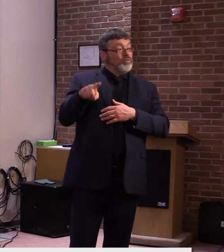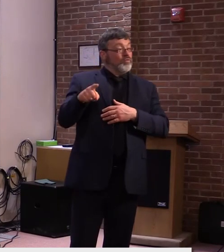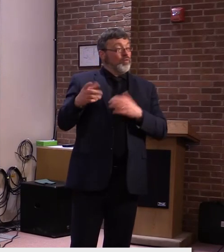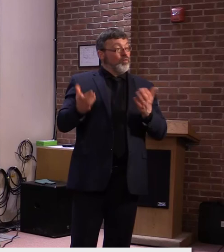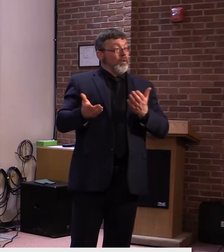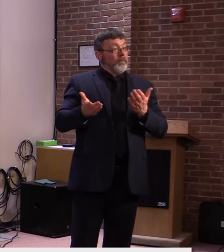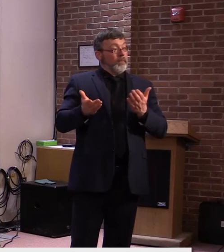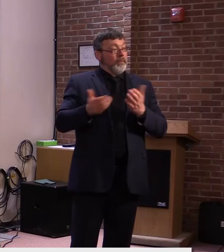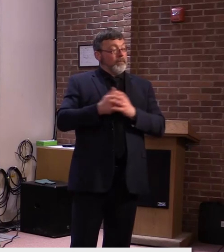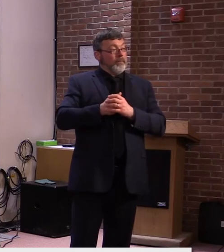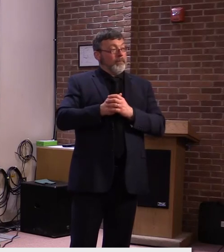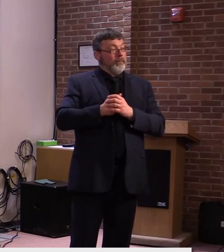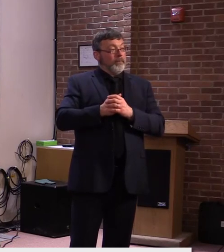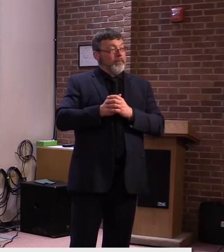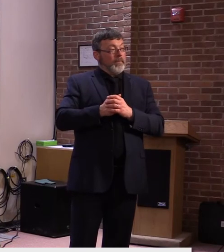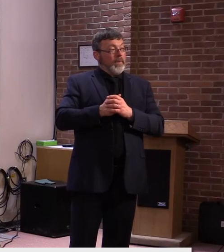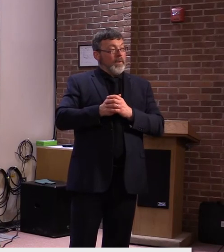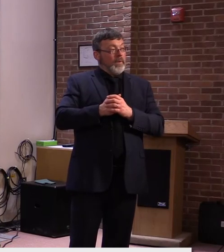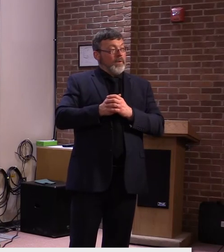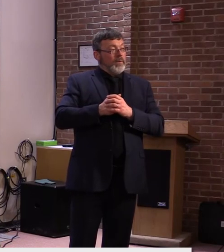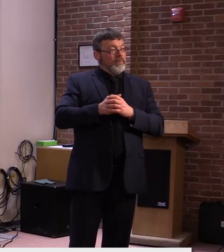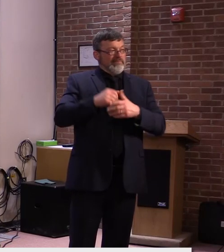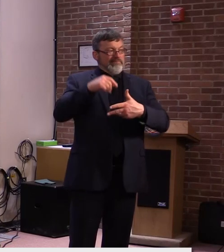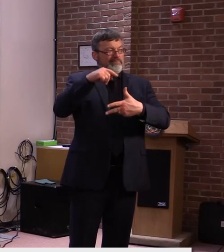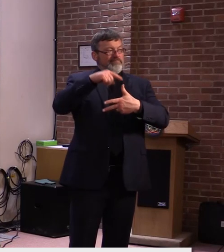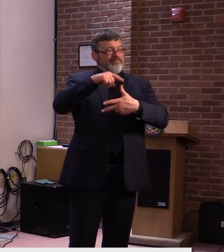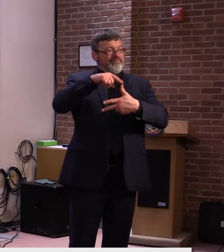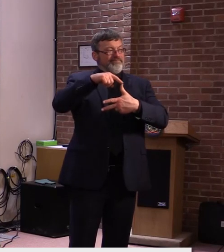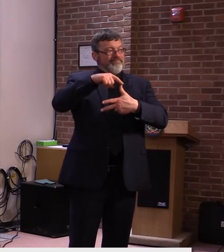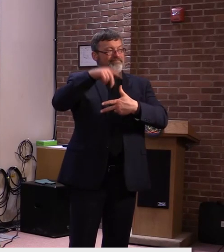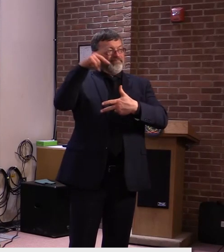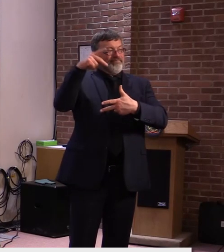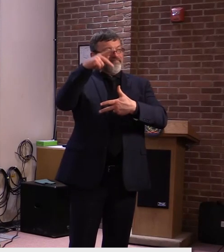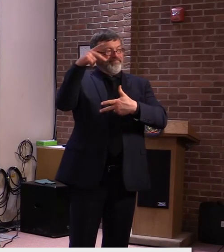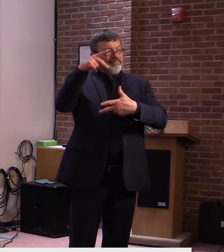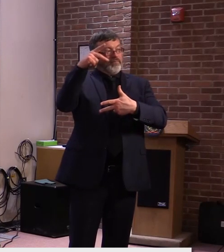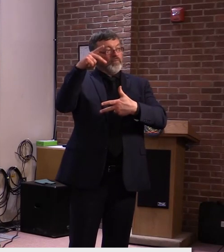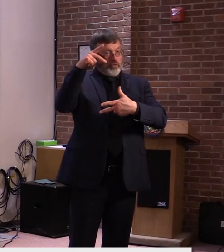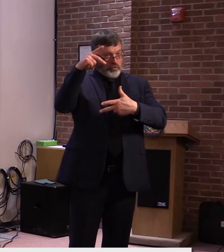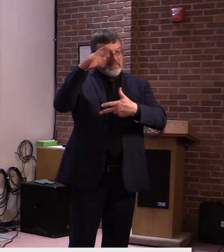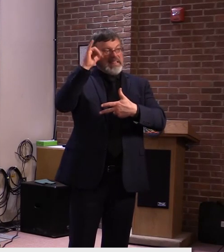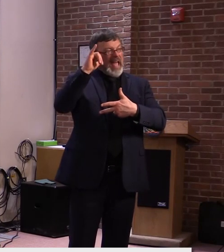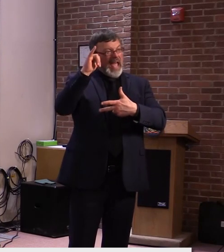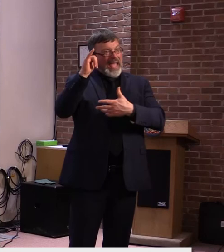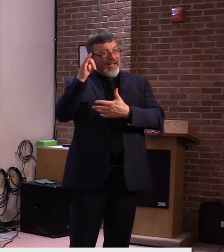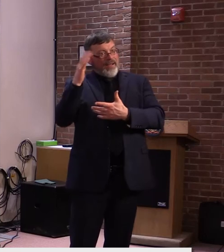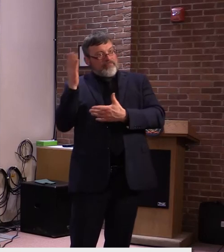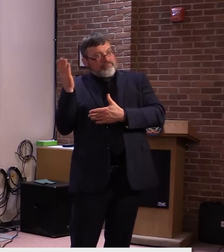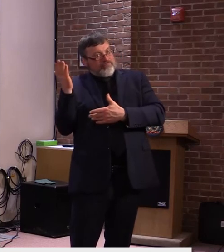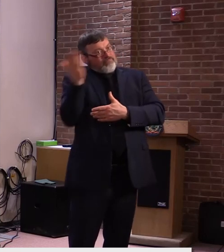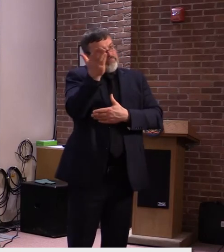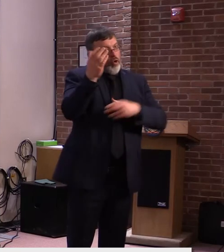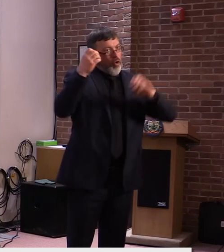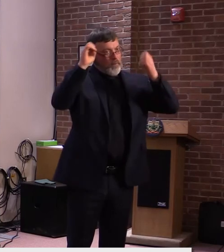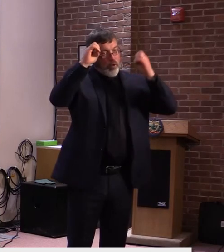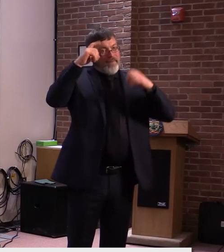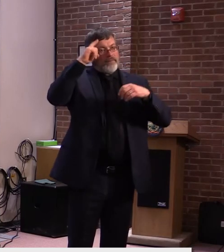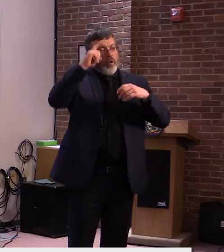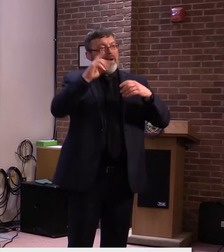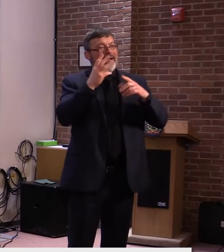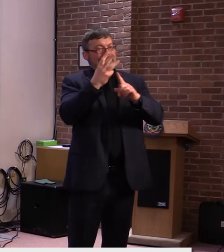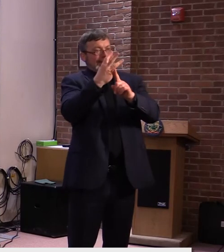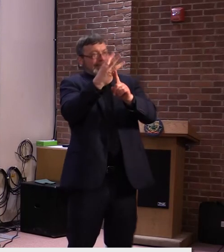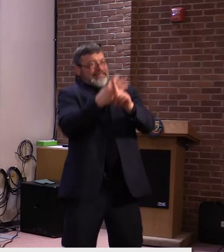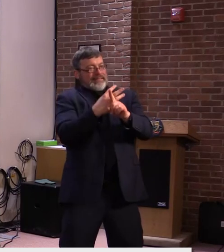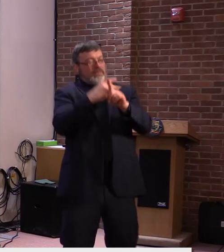submitted an emergency use authorization application for children 6 months to 4 years old. They are planning two shots for this age group.